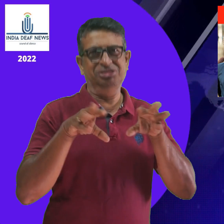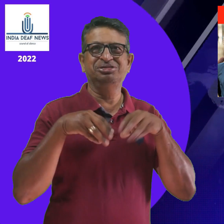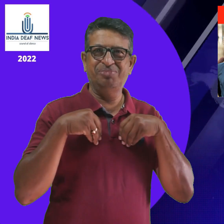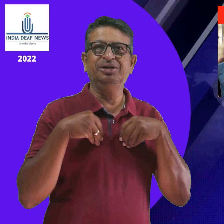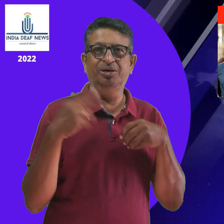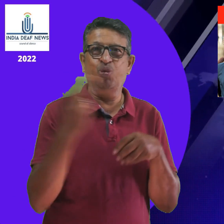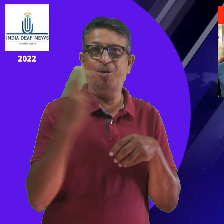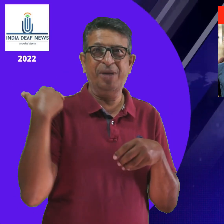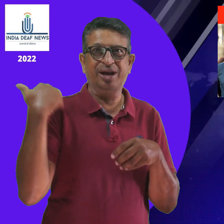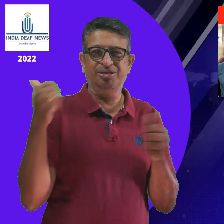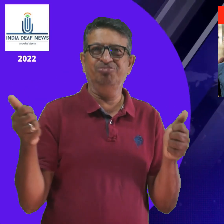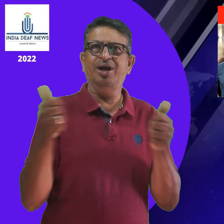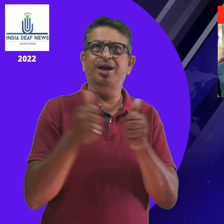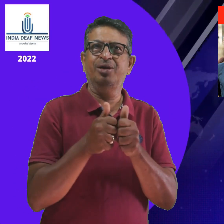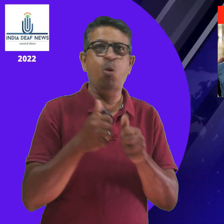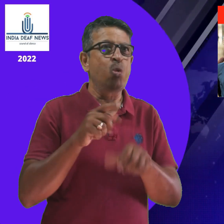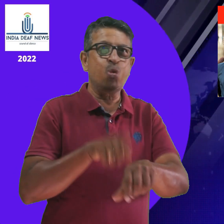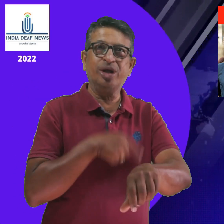Thank you.